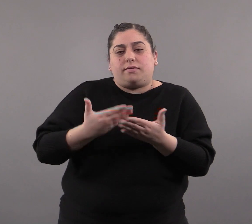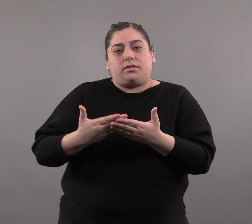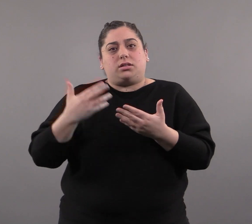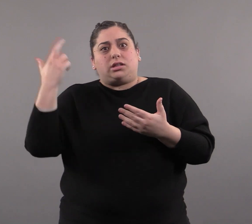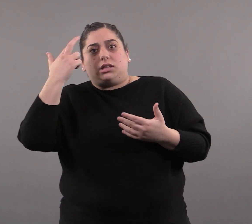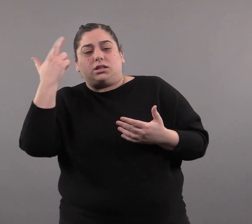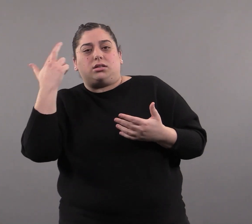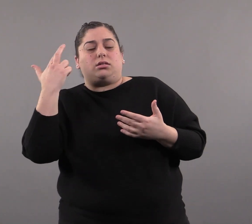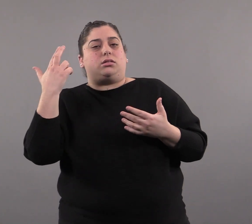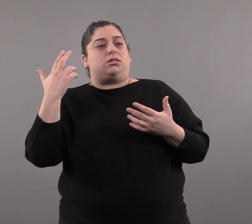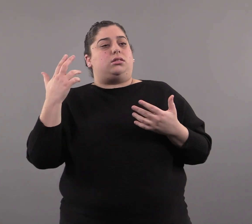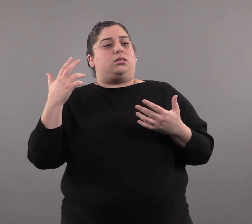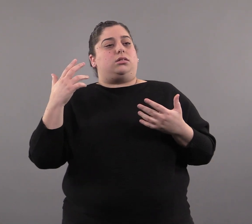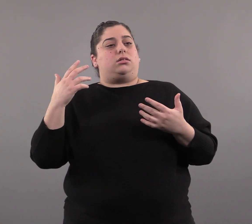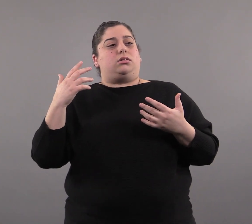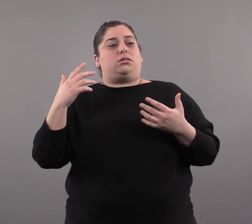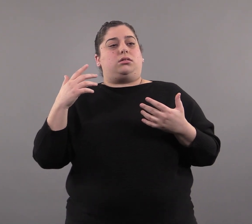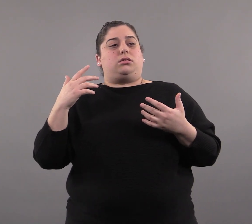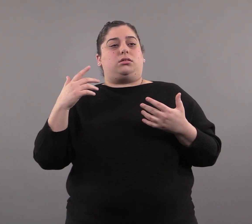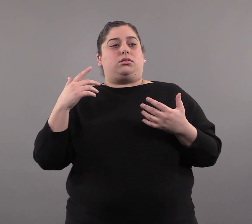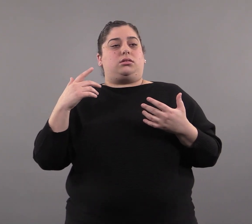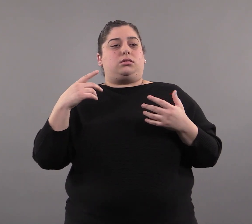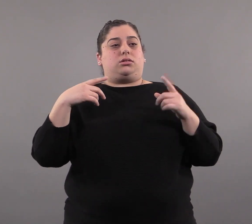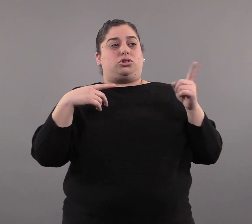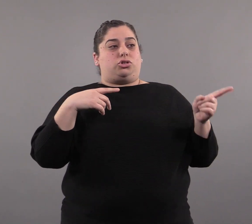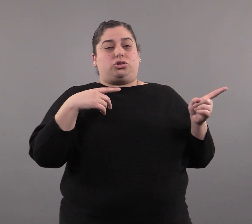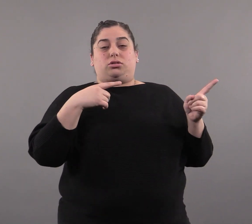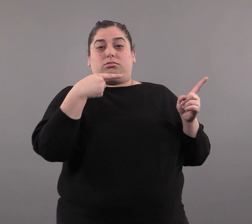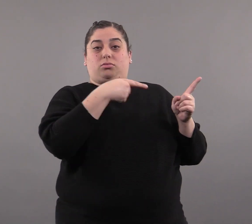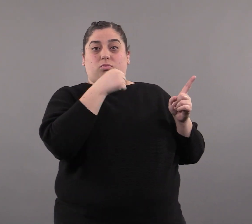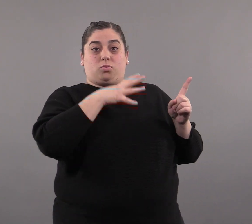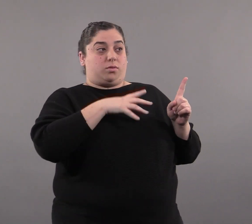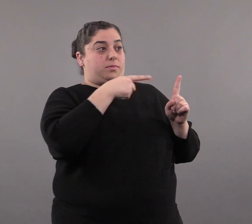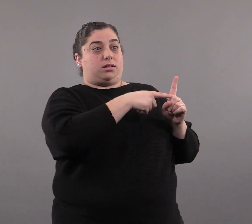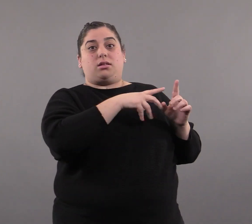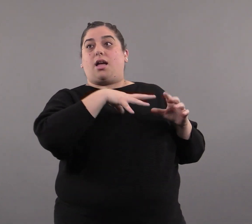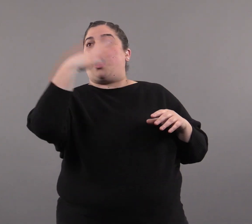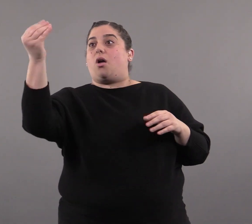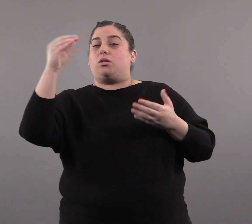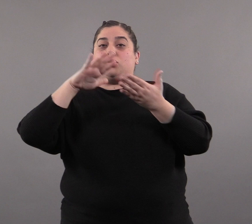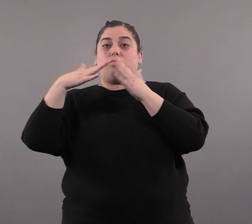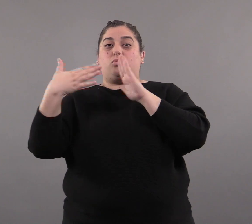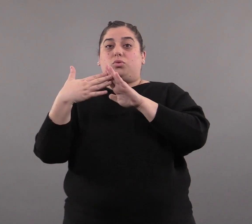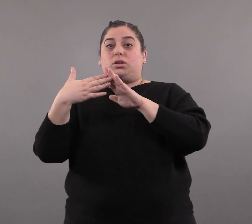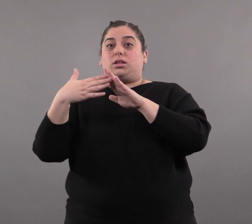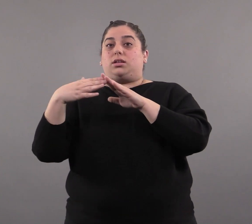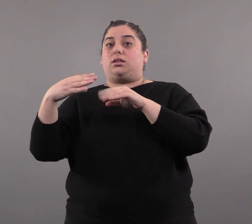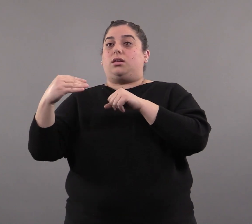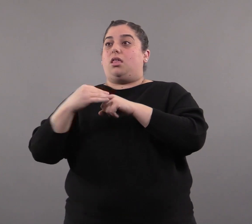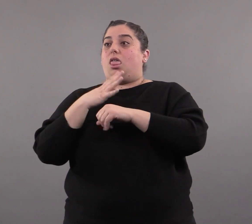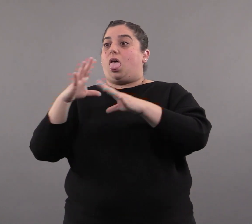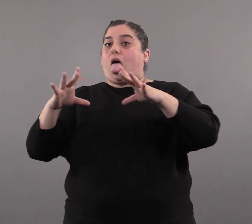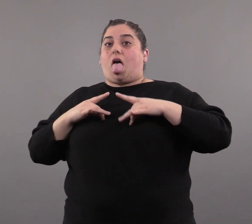a community-acquired case where individuals potentially develop symptoms